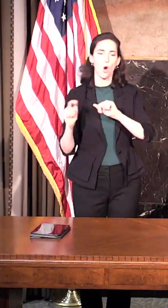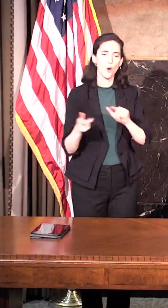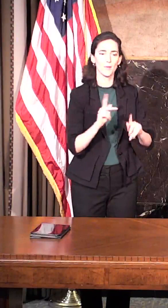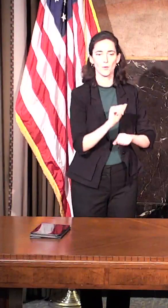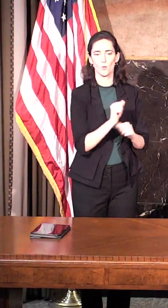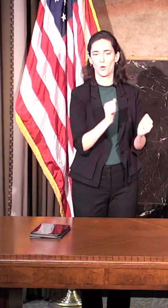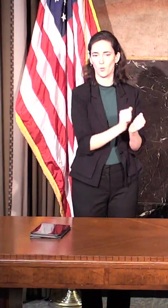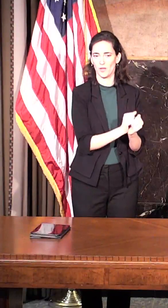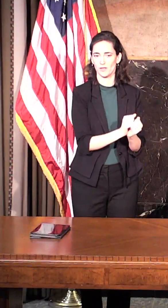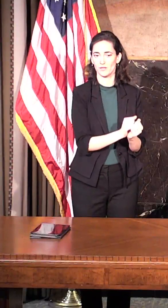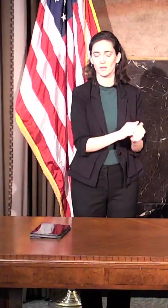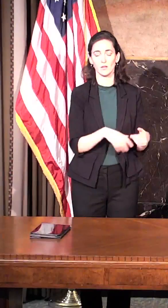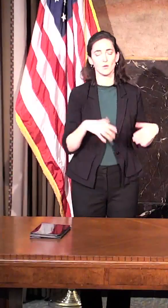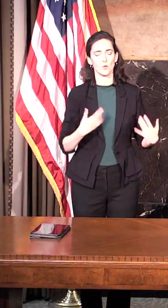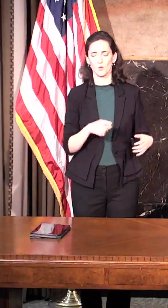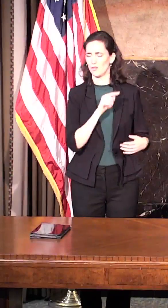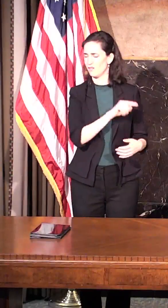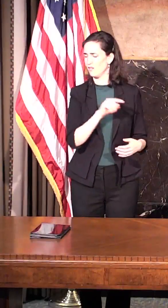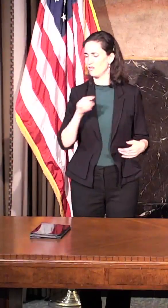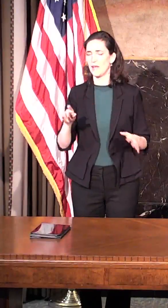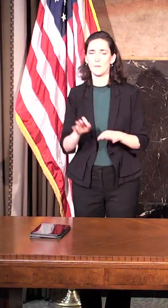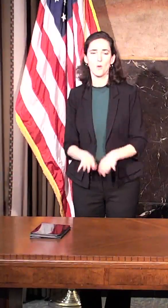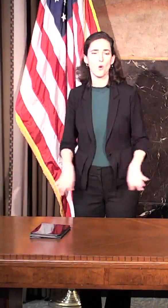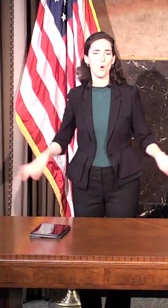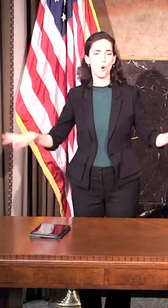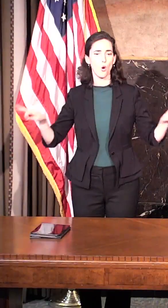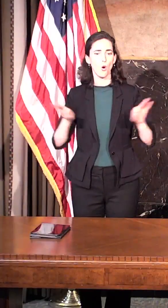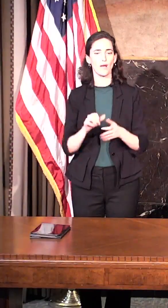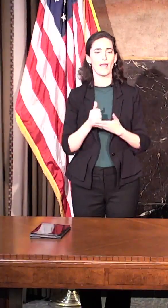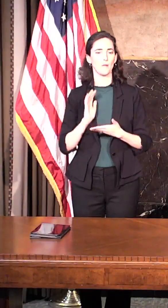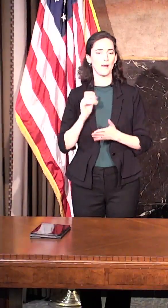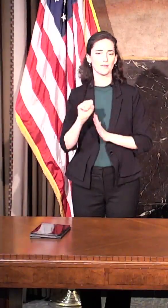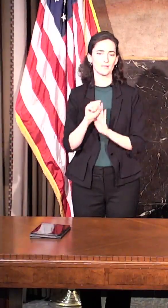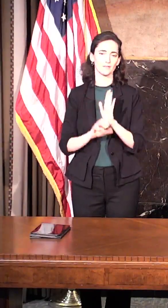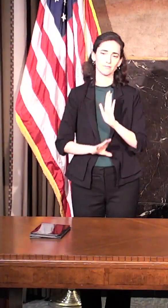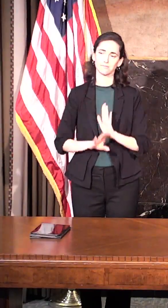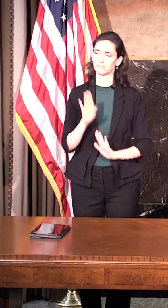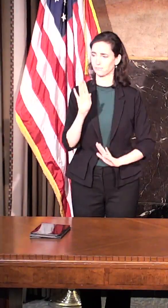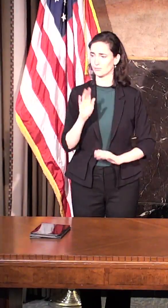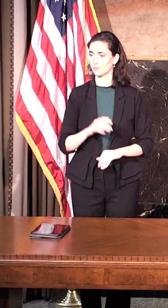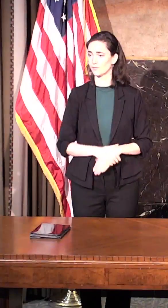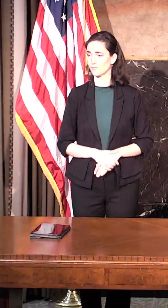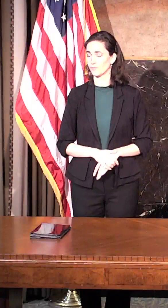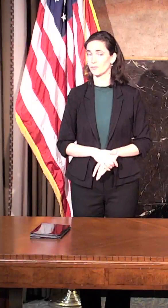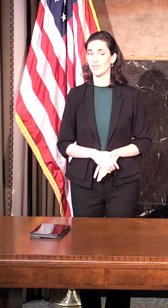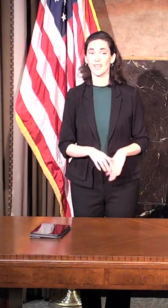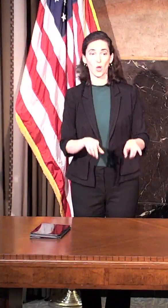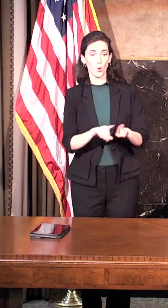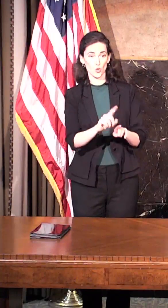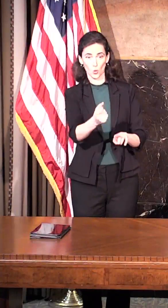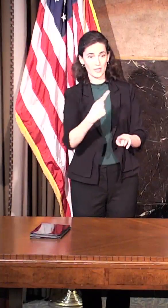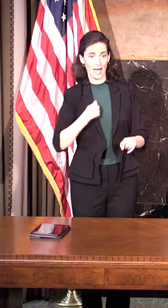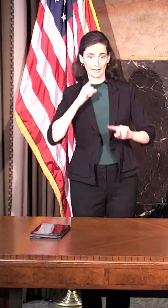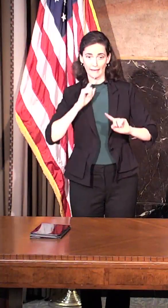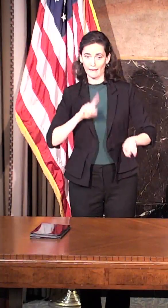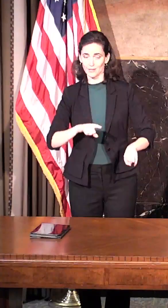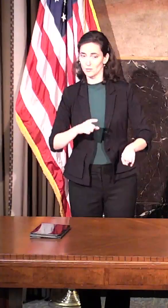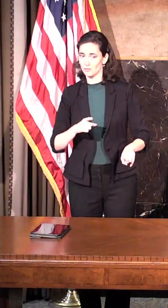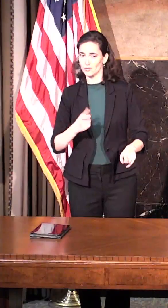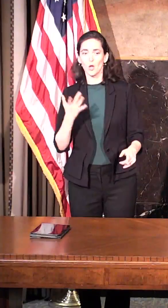workers. Incredibly important for our state. And then the other reason I can't answer your question is I don't